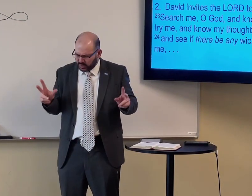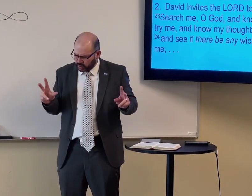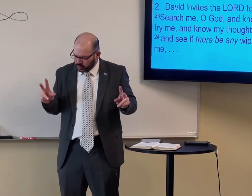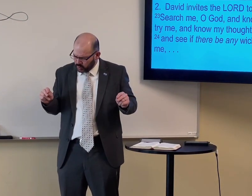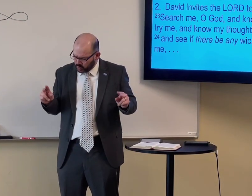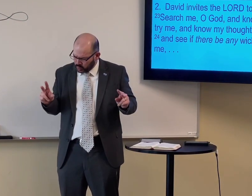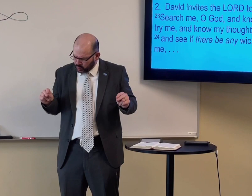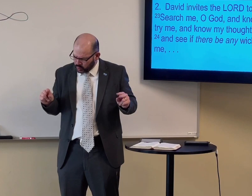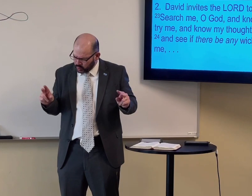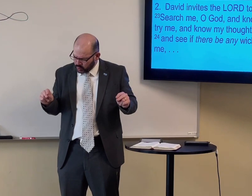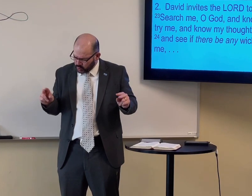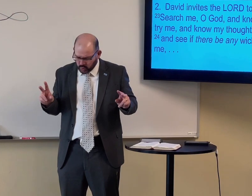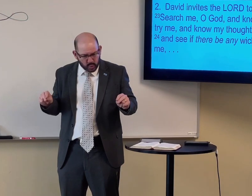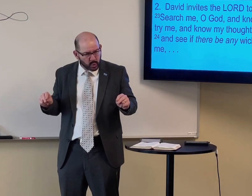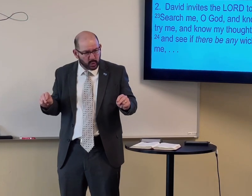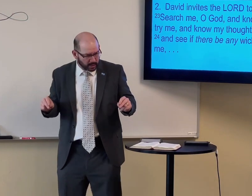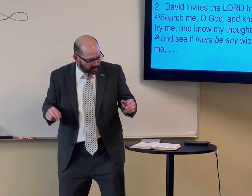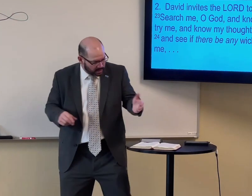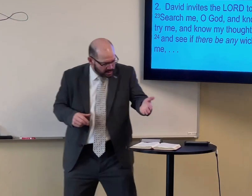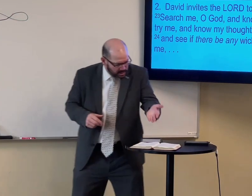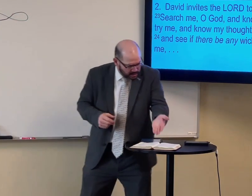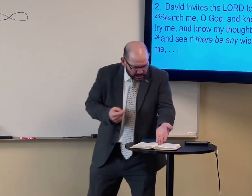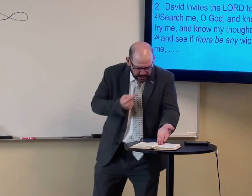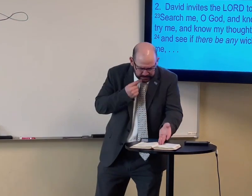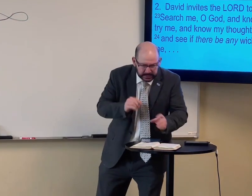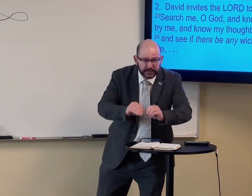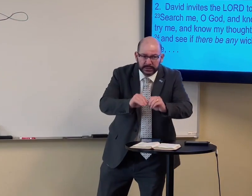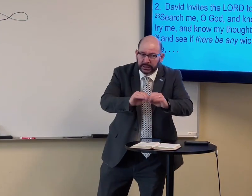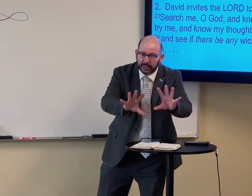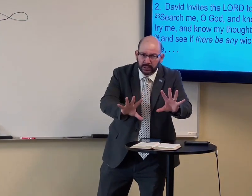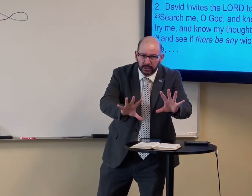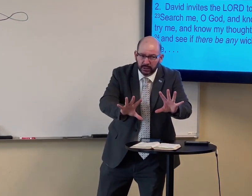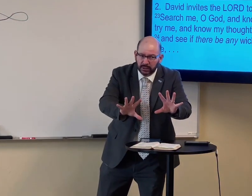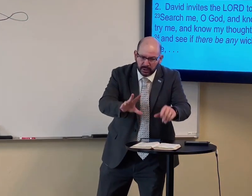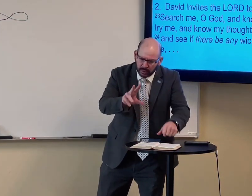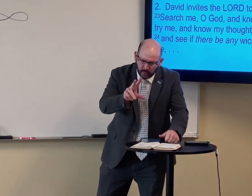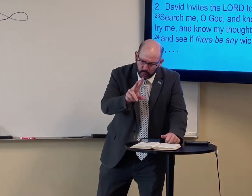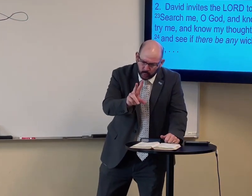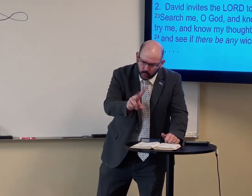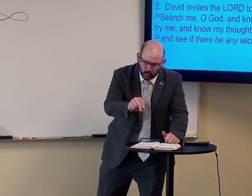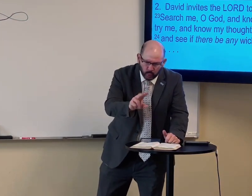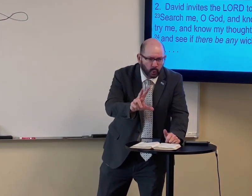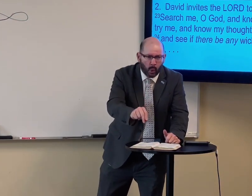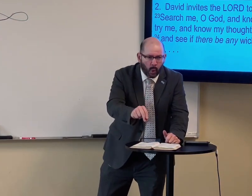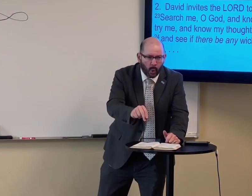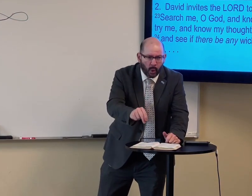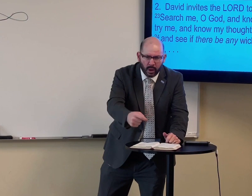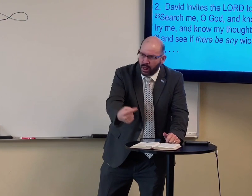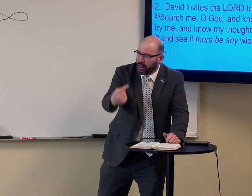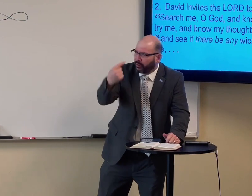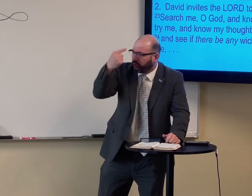to. The Bible says no. The Bible's clear. Don't do that. Don't go